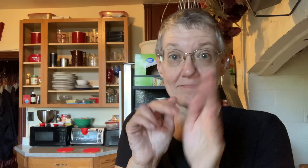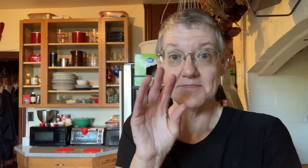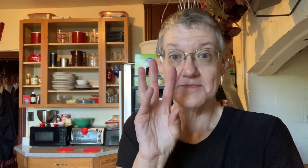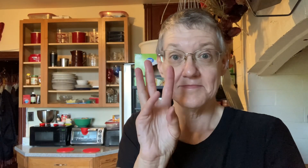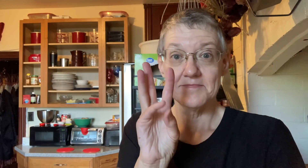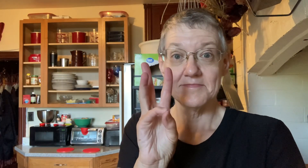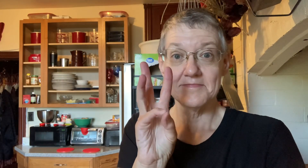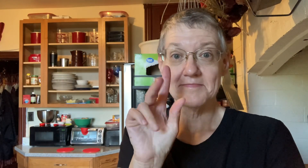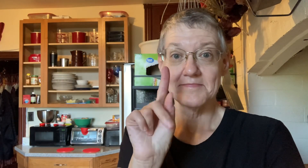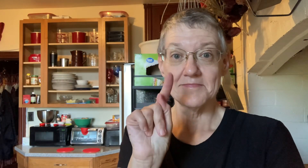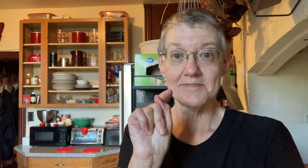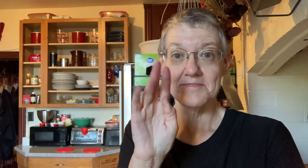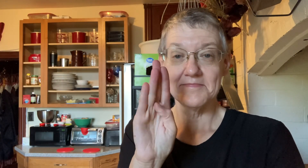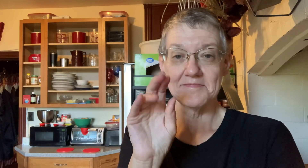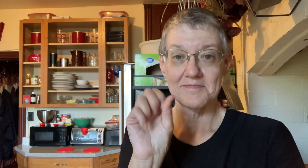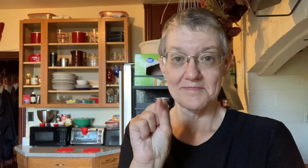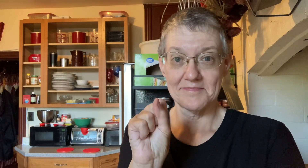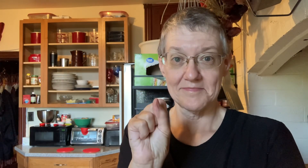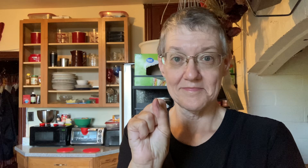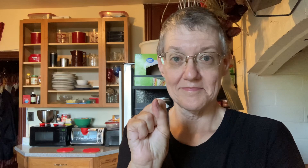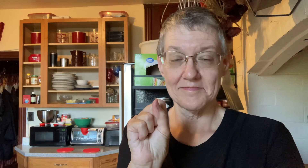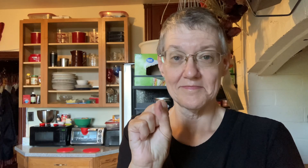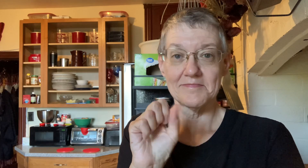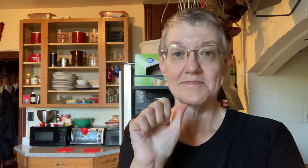We need 6 tablespoons of butter